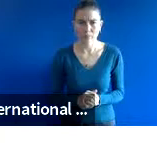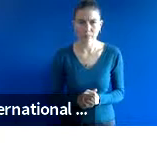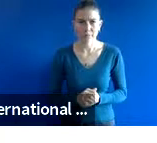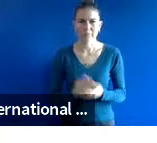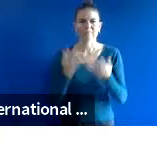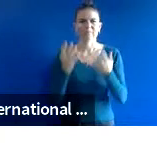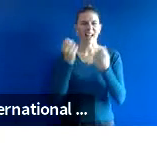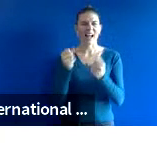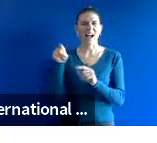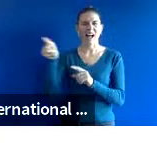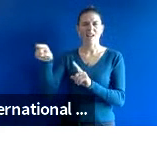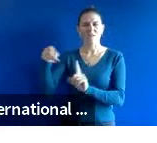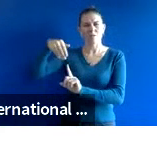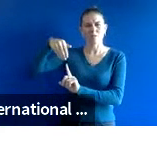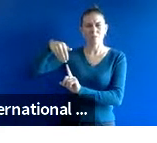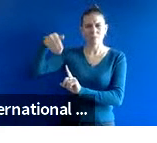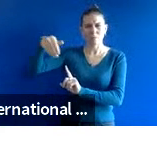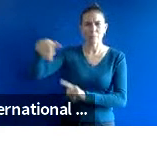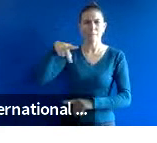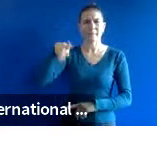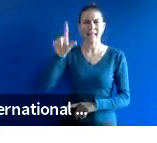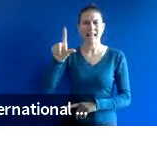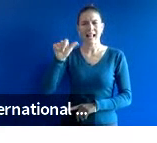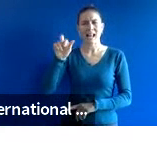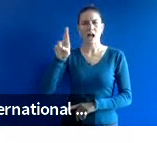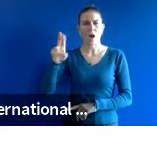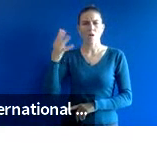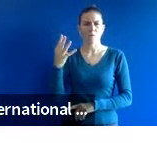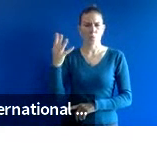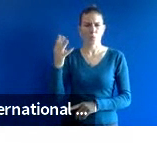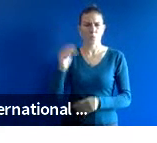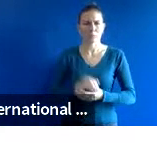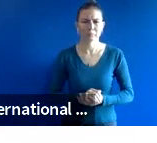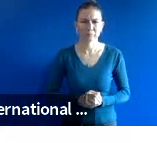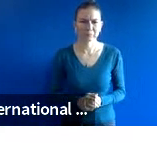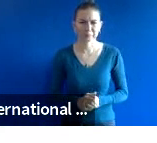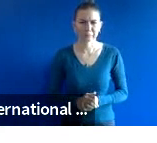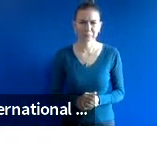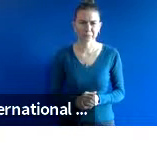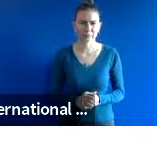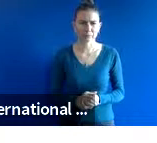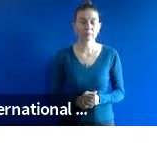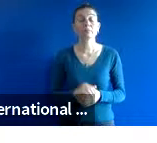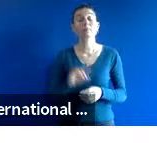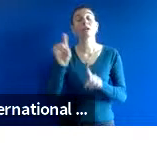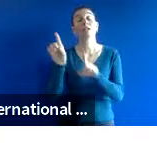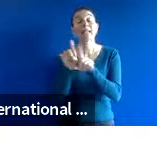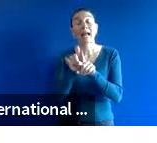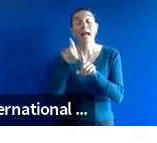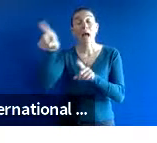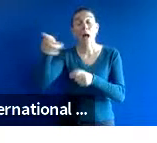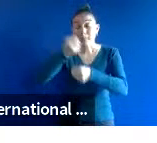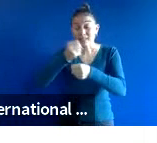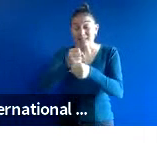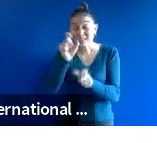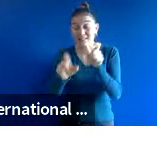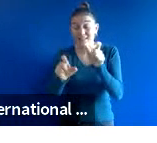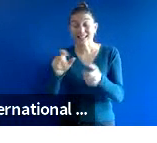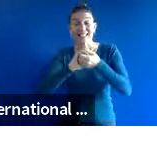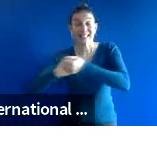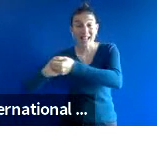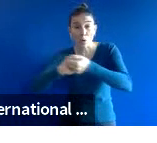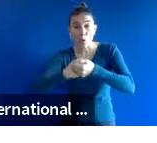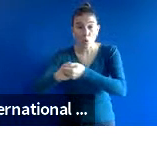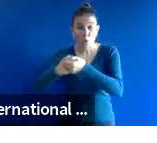backgrounds. And we will also develop a communication and training package to train the different stakeholders to organize